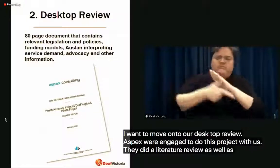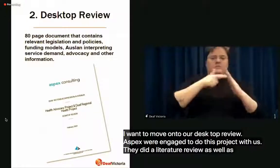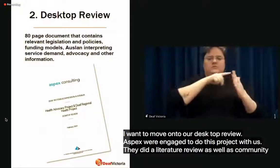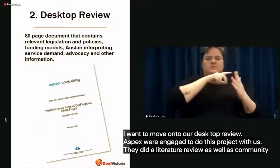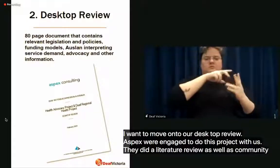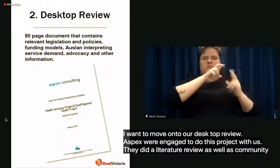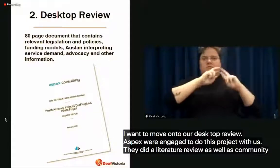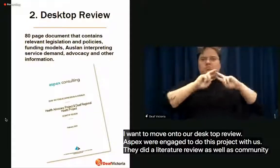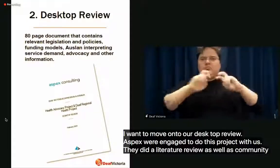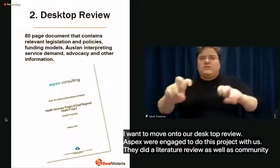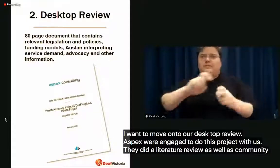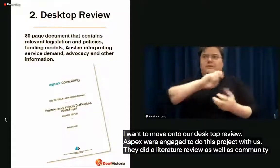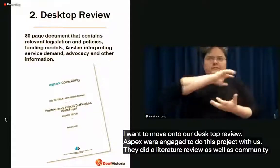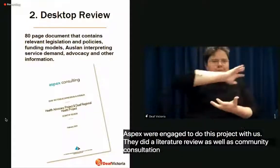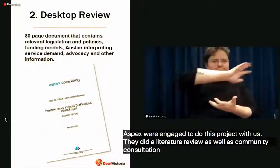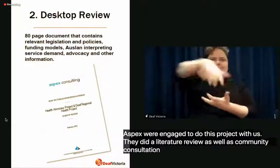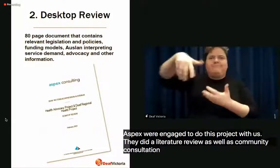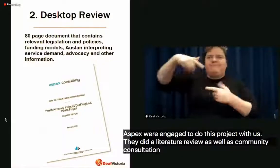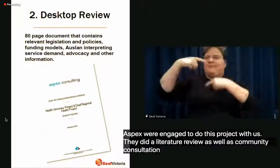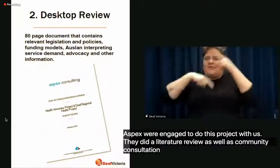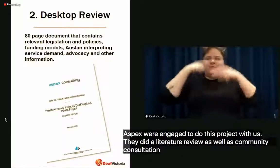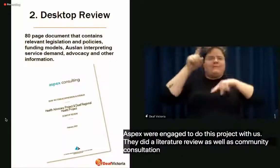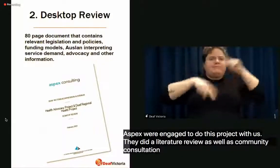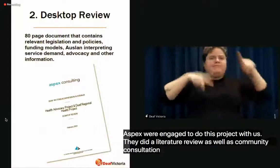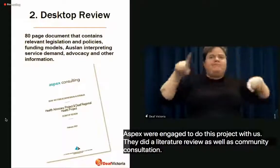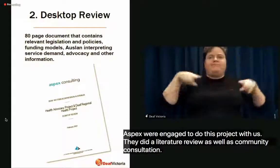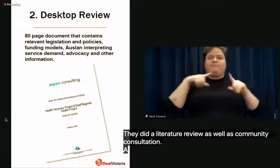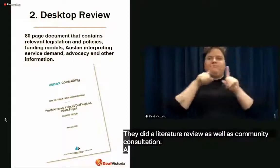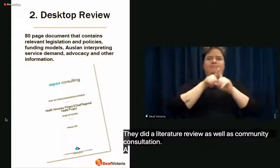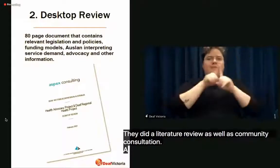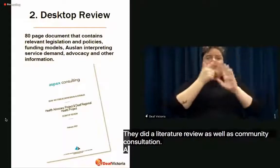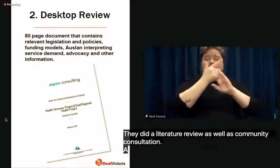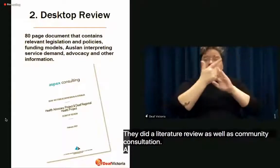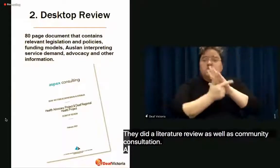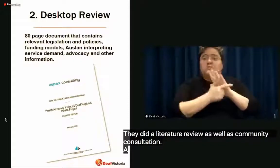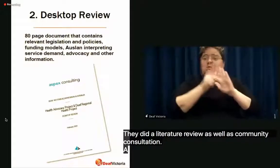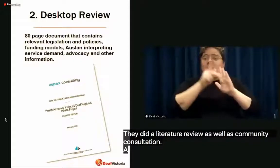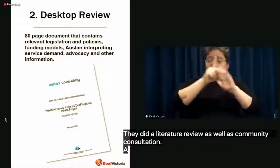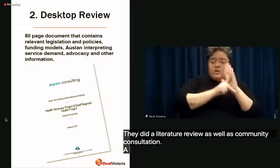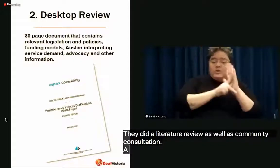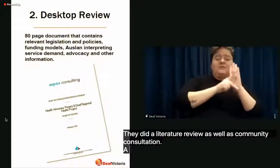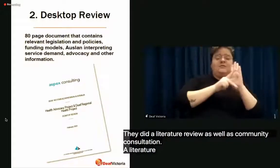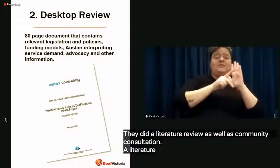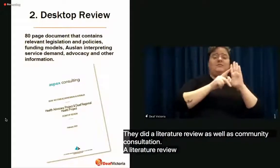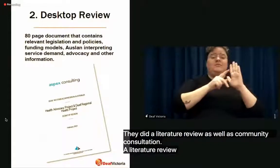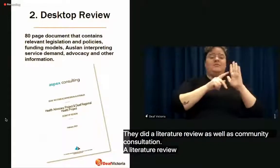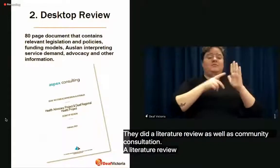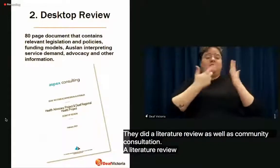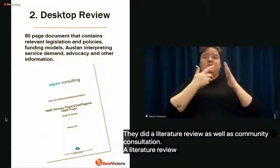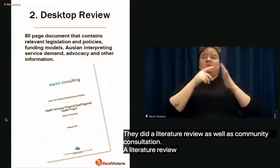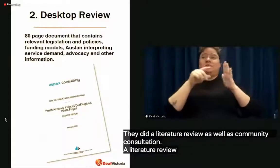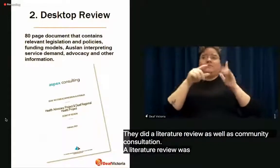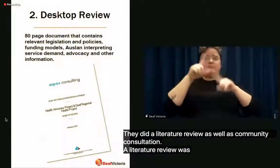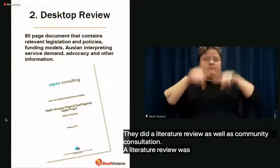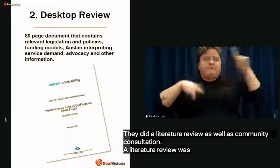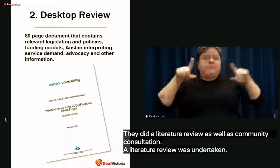And our literature review was undertaken. It was an extensive piece of work. It looked at legislation, policy,